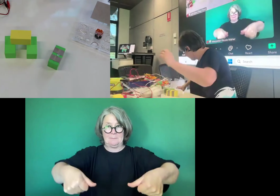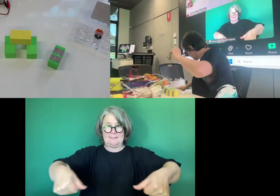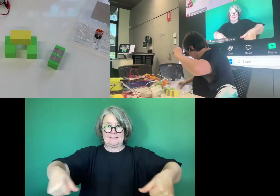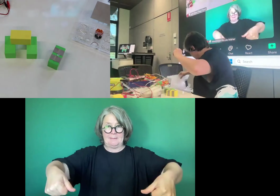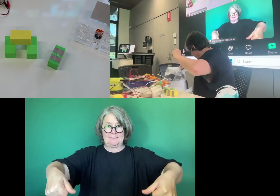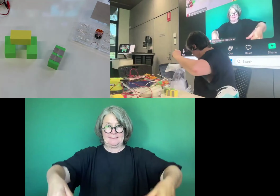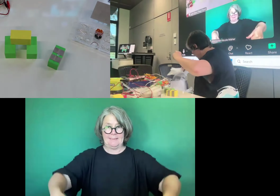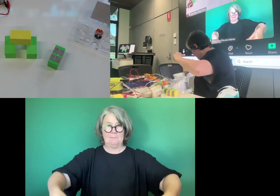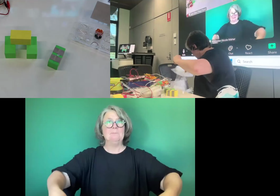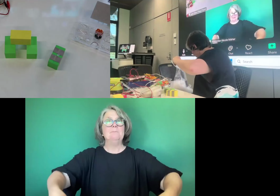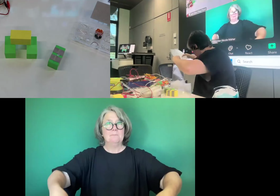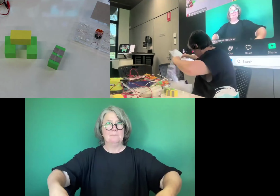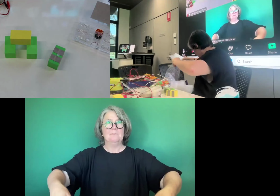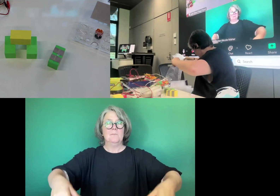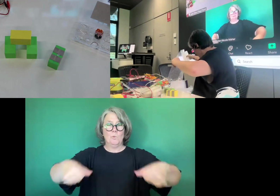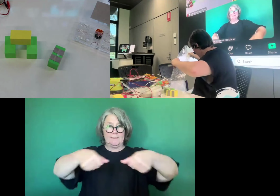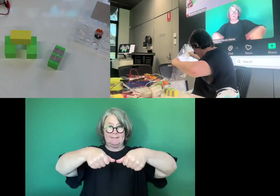block.